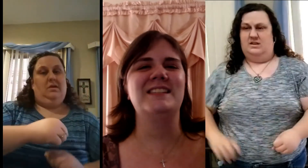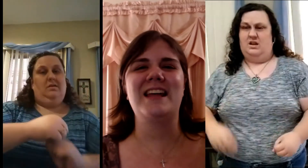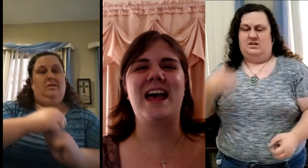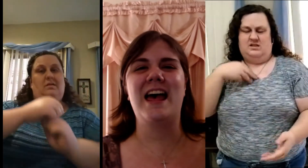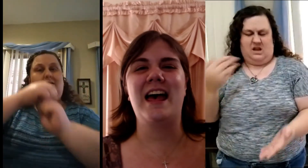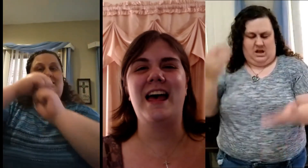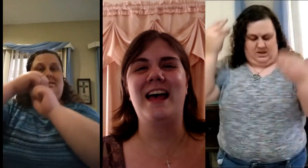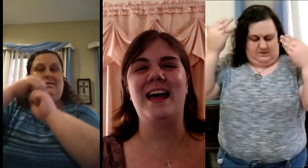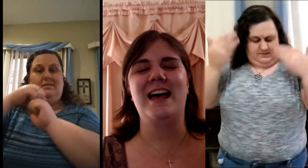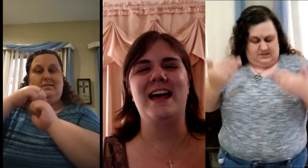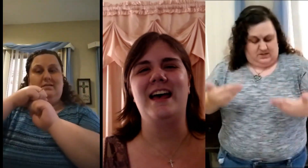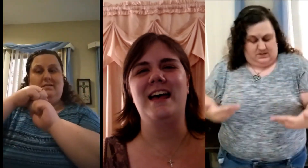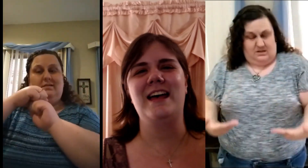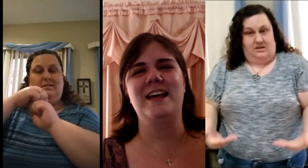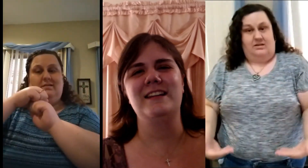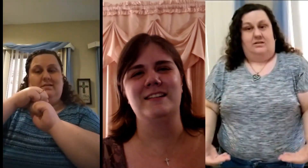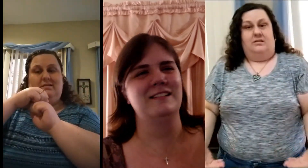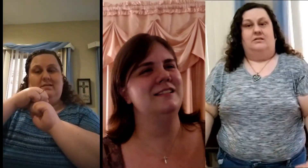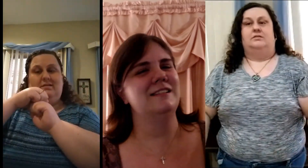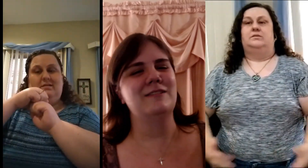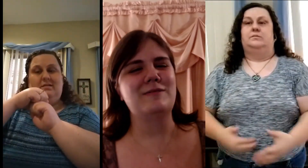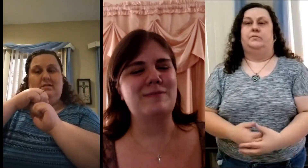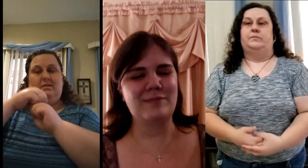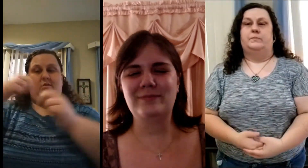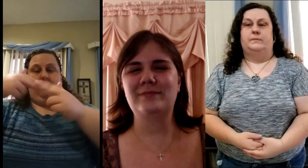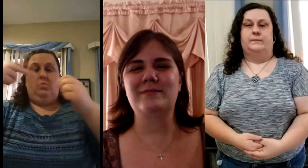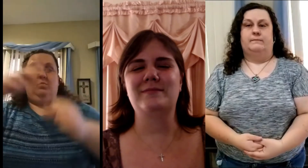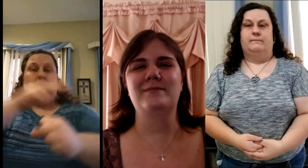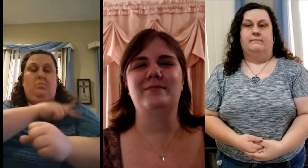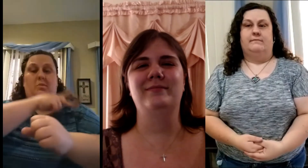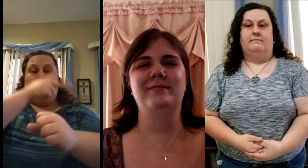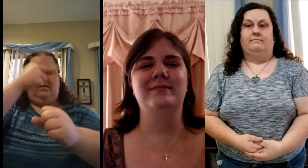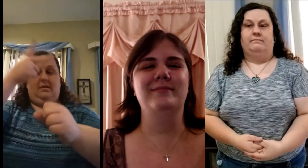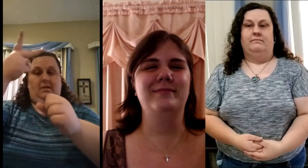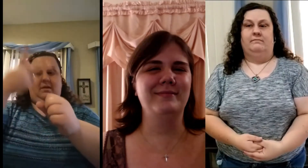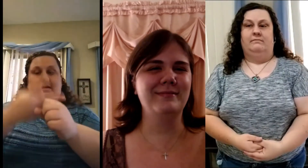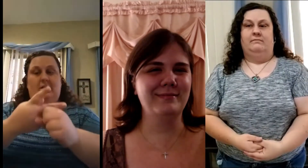I'll stand.